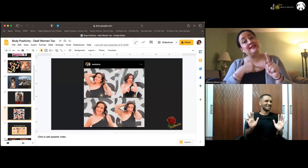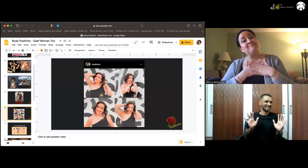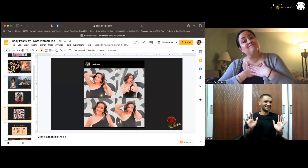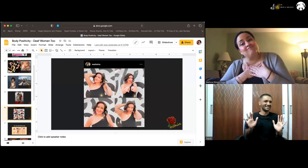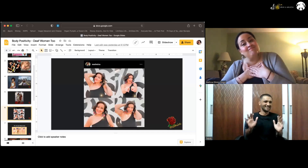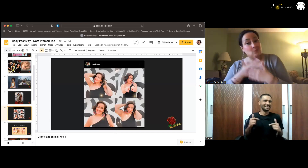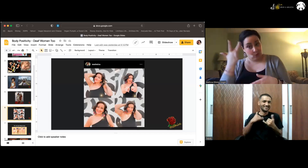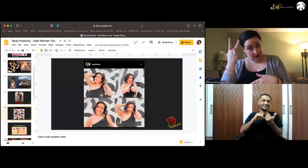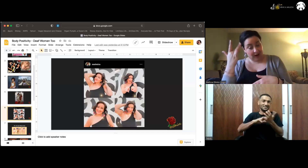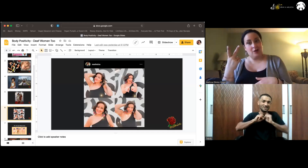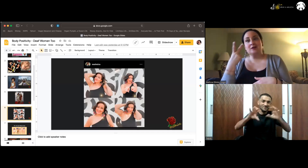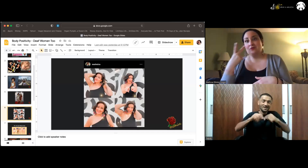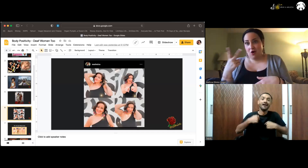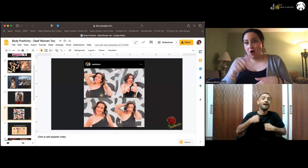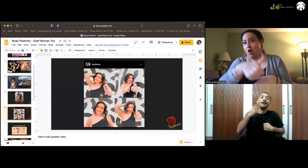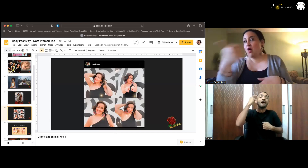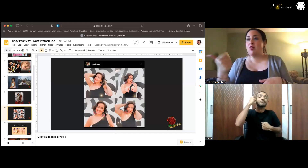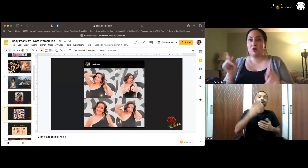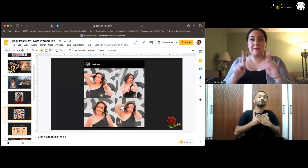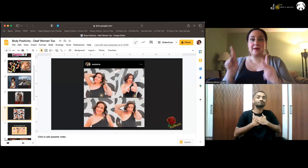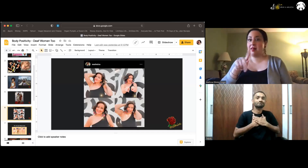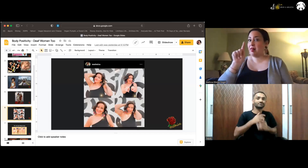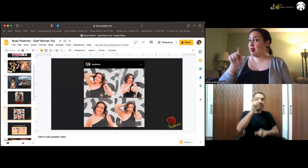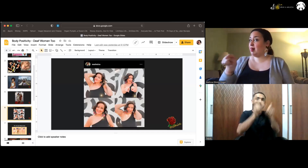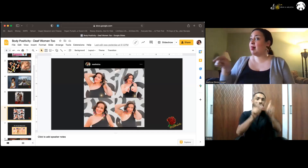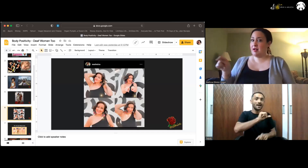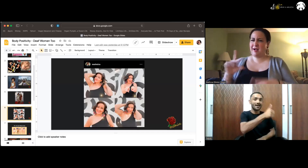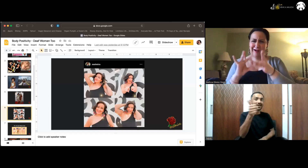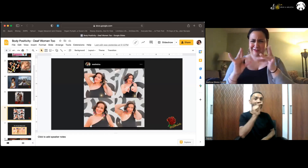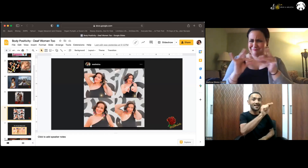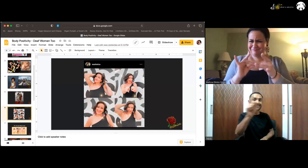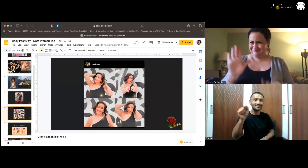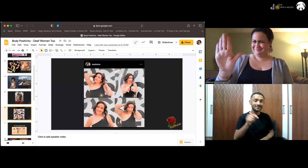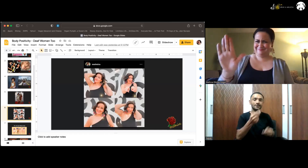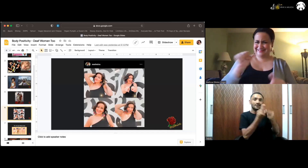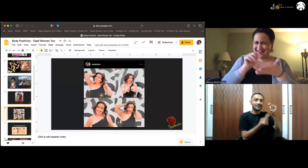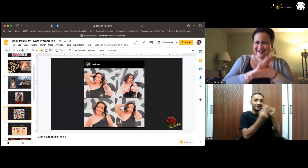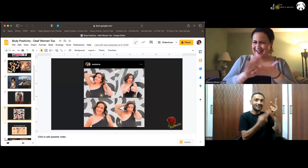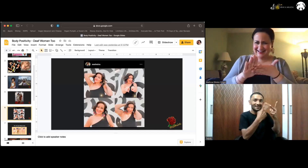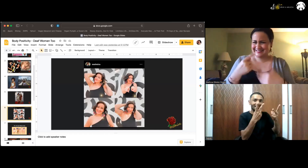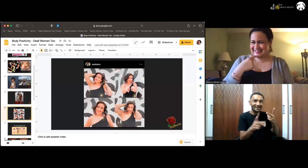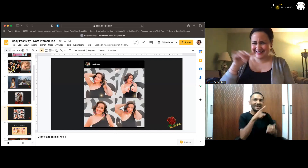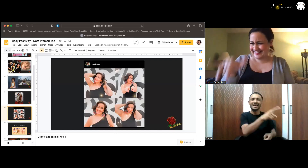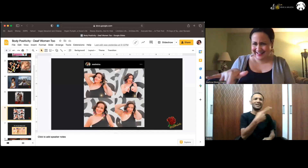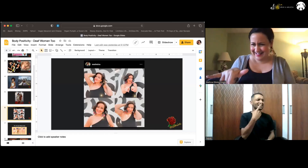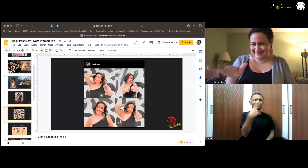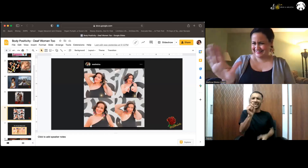And I really feel hurt, like how the people react, But the near and dear ones, when I see